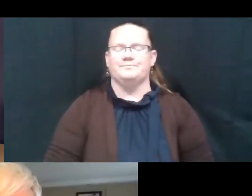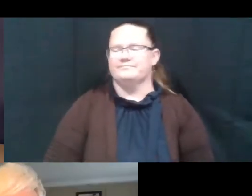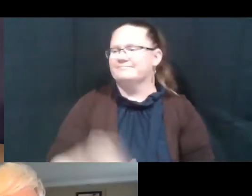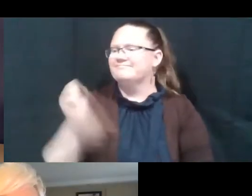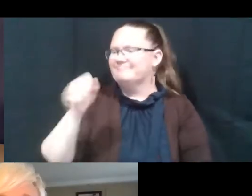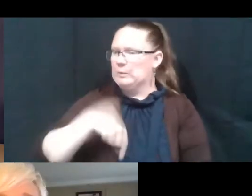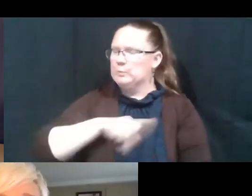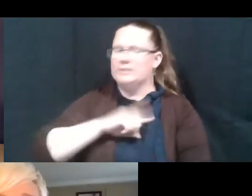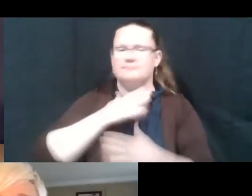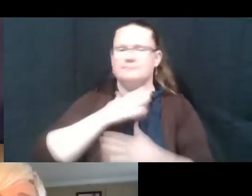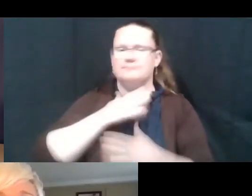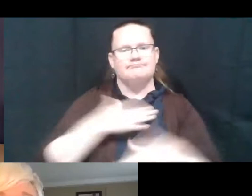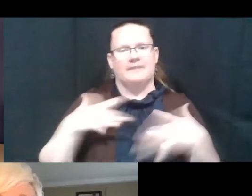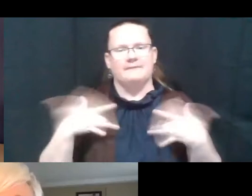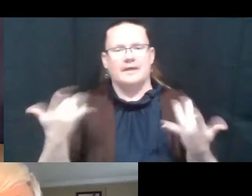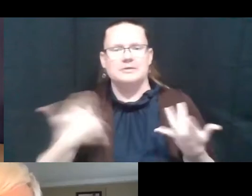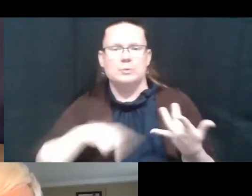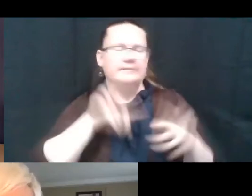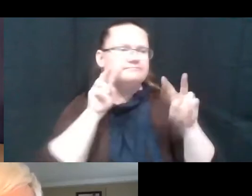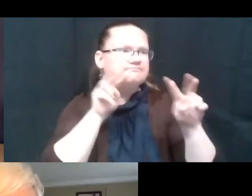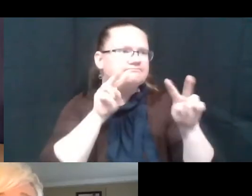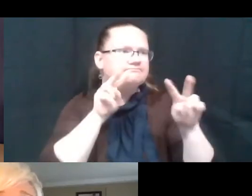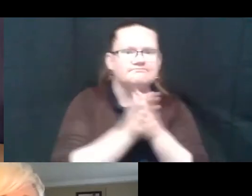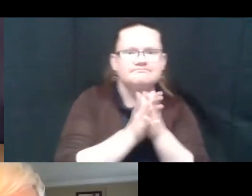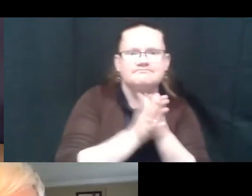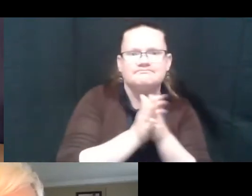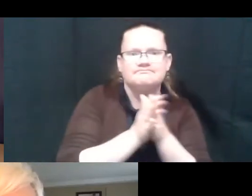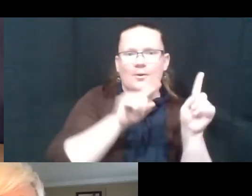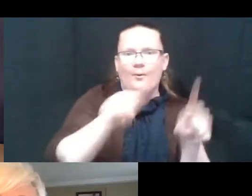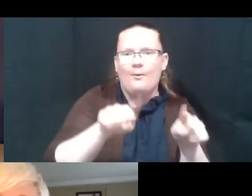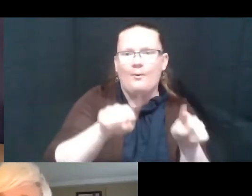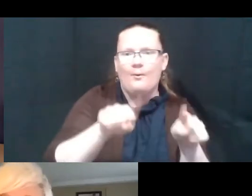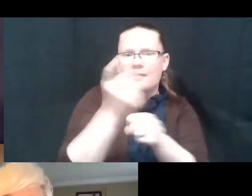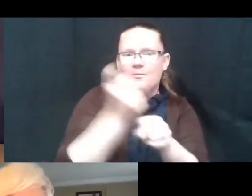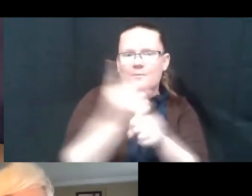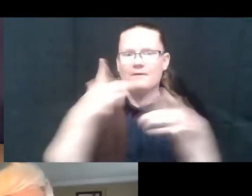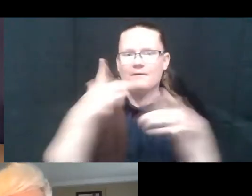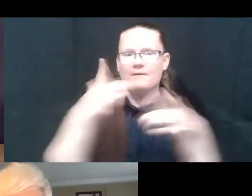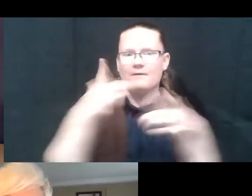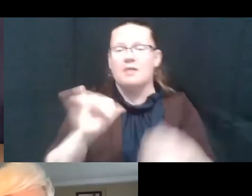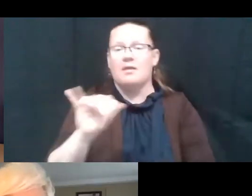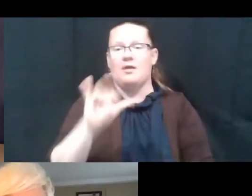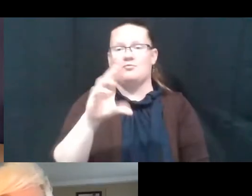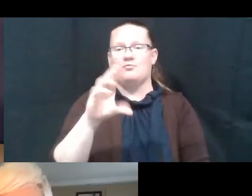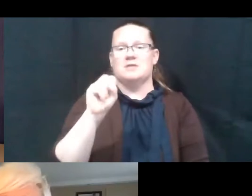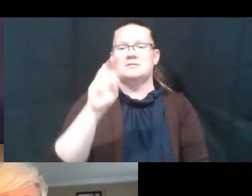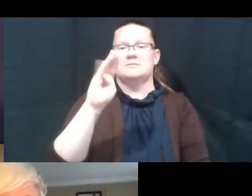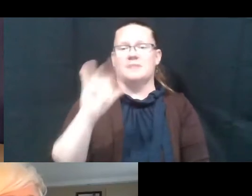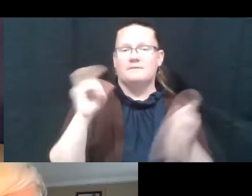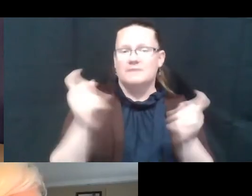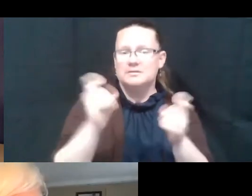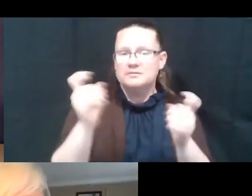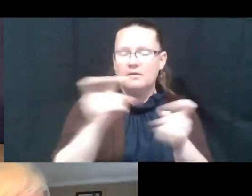events, right? We love to go and we look forward to these annual events like the Crosby Festival and other things in our community. We